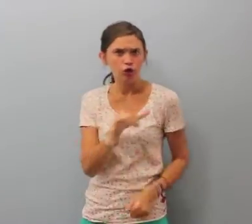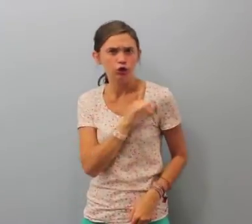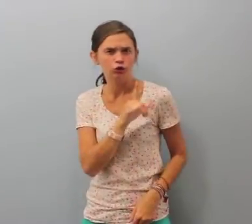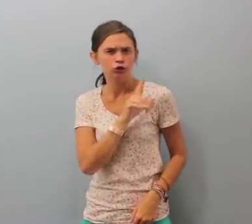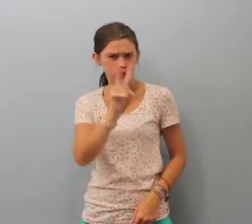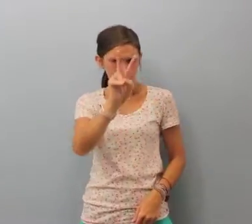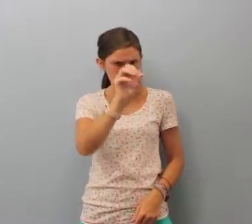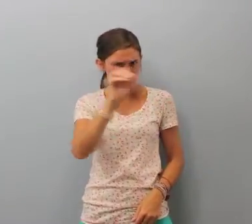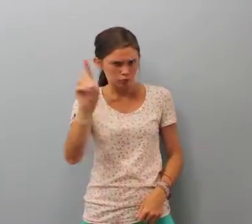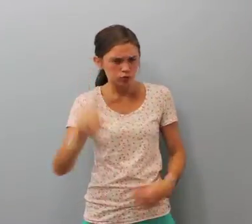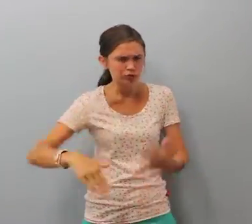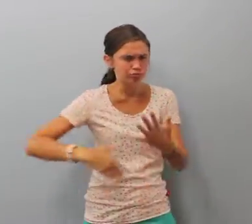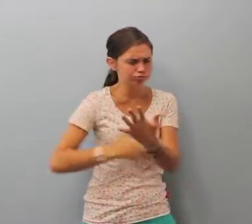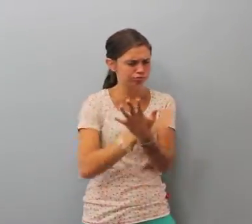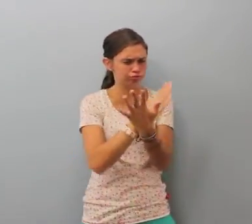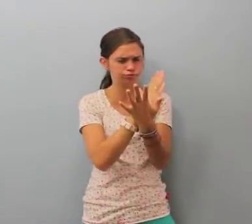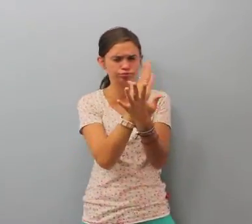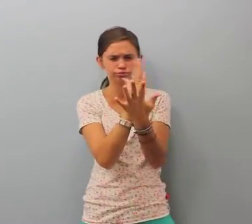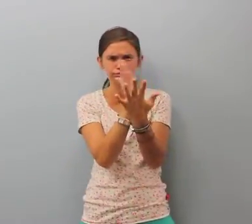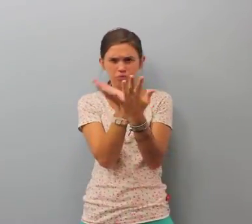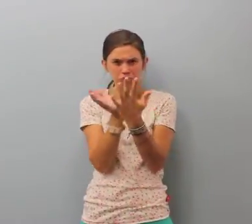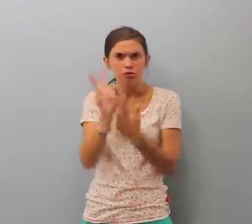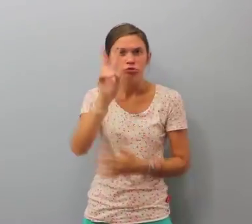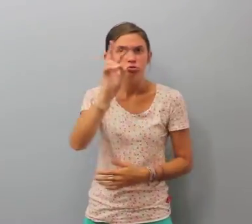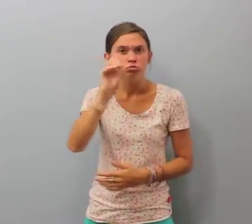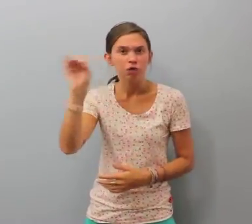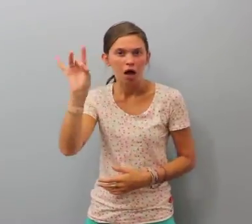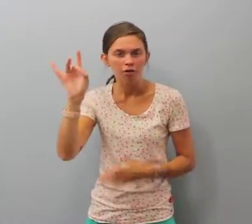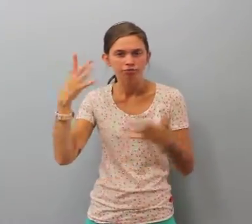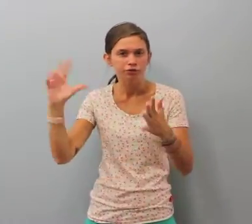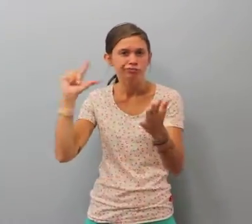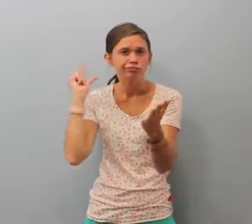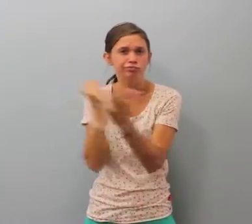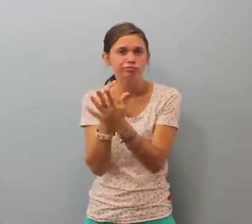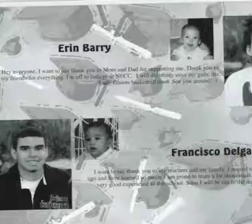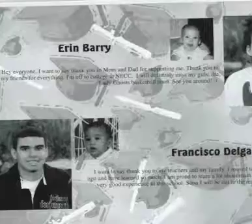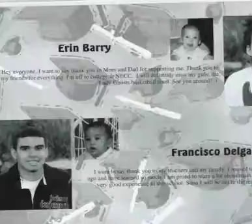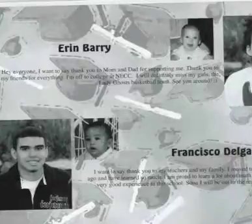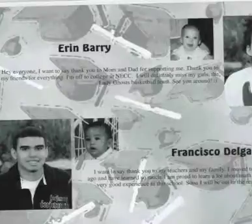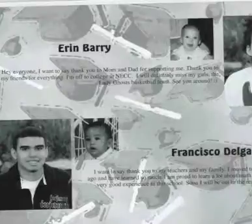Erin entered the Learning Center in 2001 and graduated in 2008.